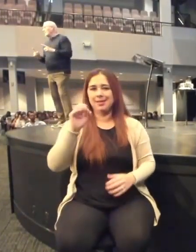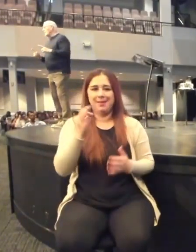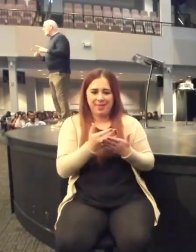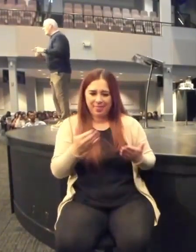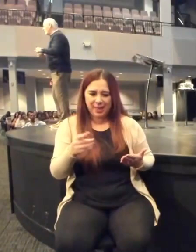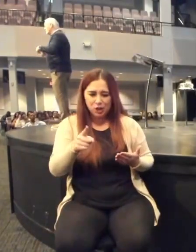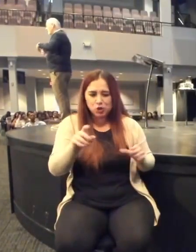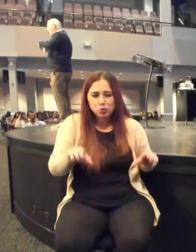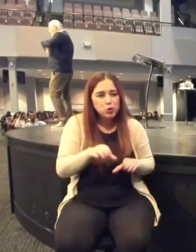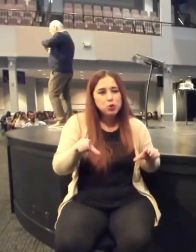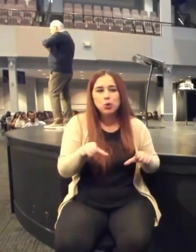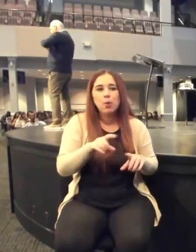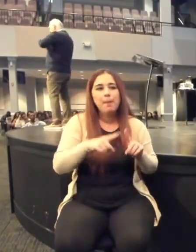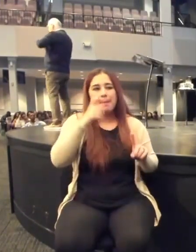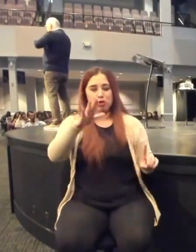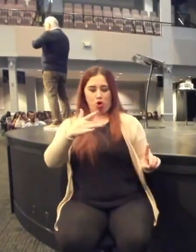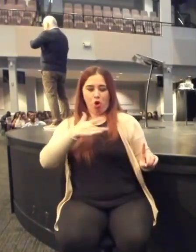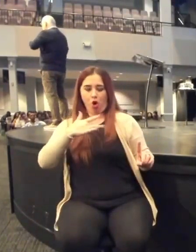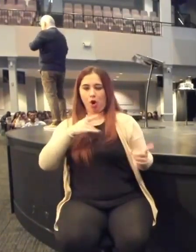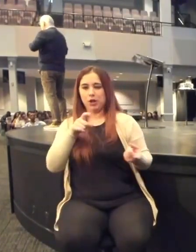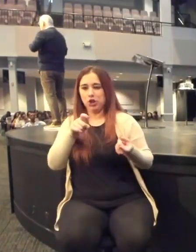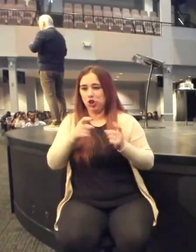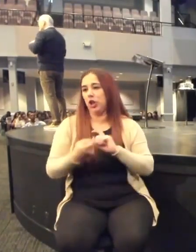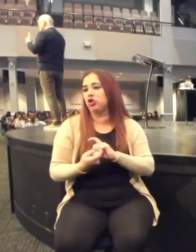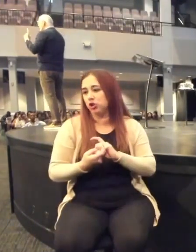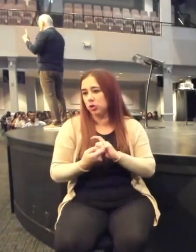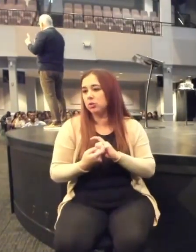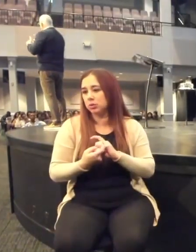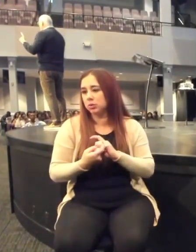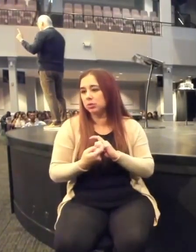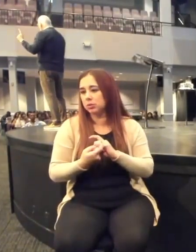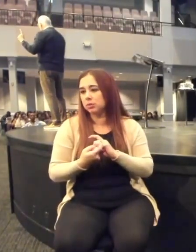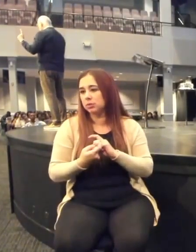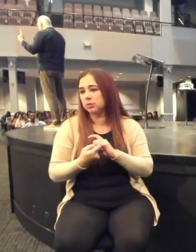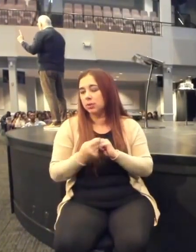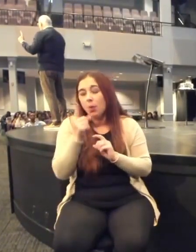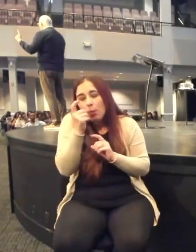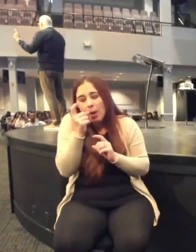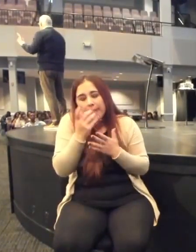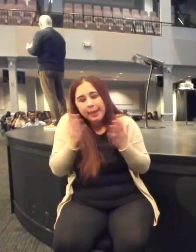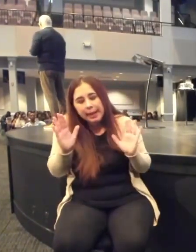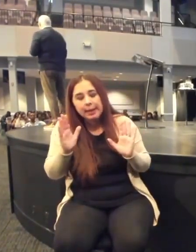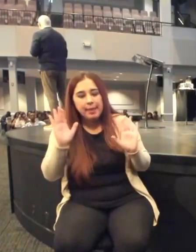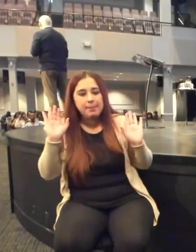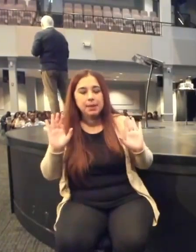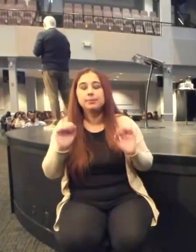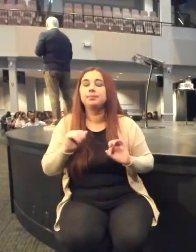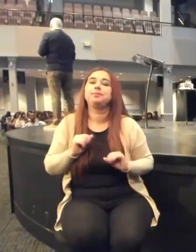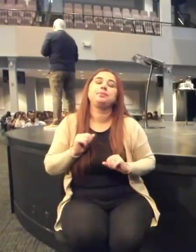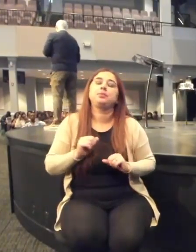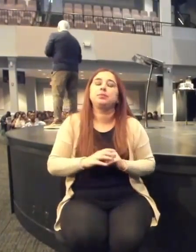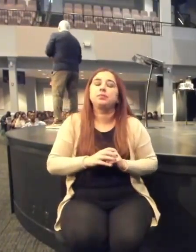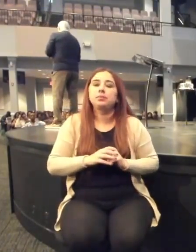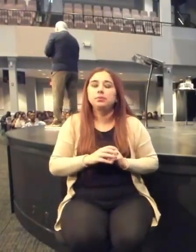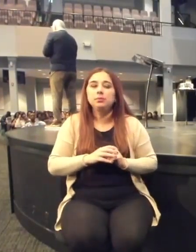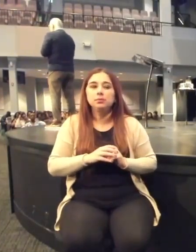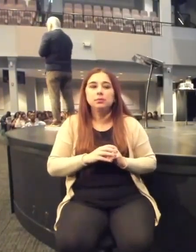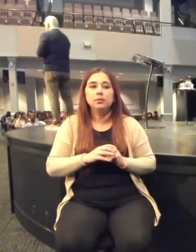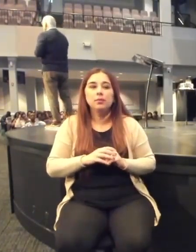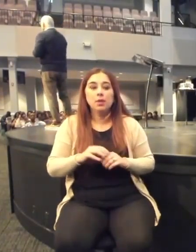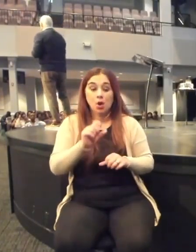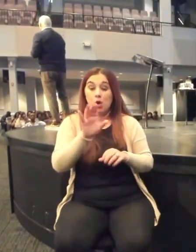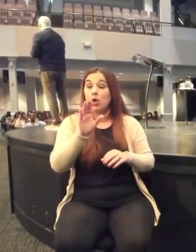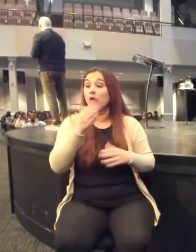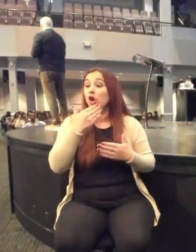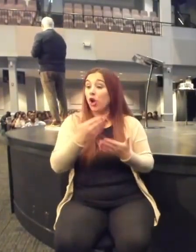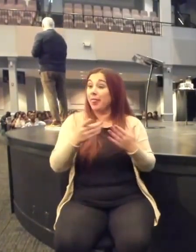do, because of a heart that's been changed inside. See, one more thing I want to say, I'm going to be done. Works will